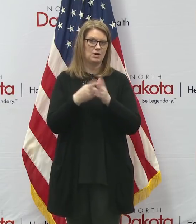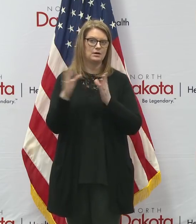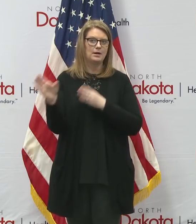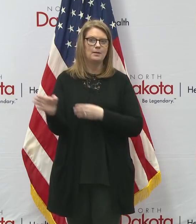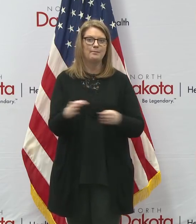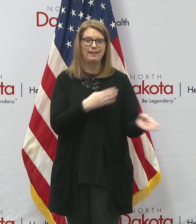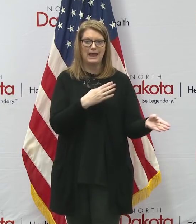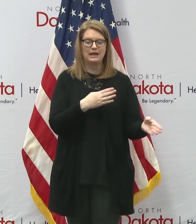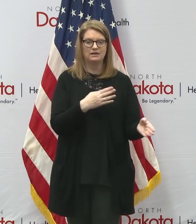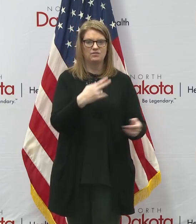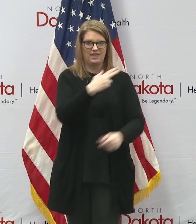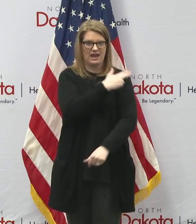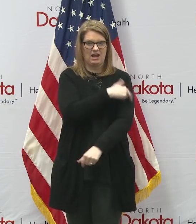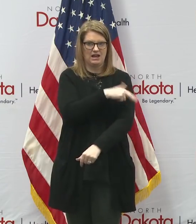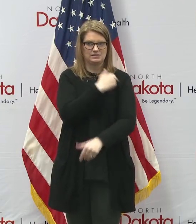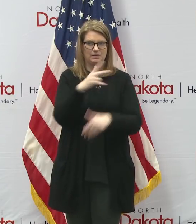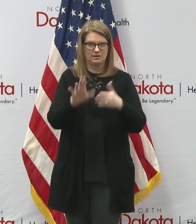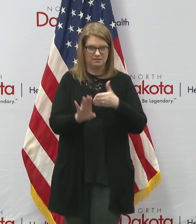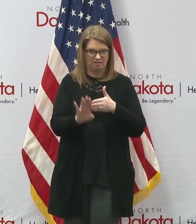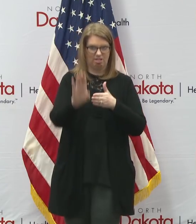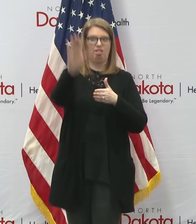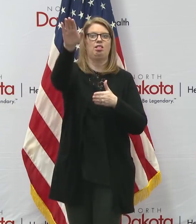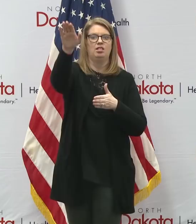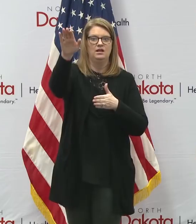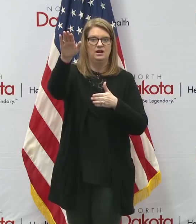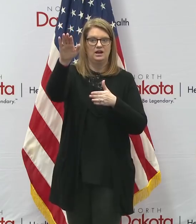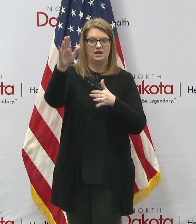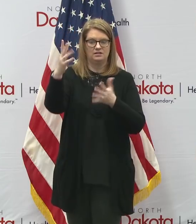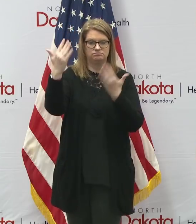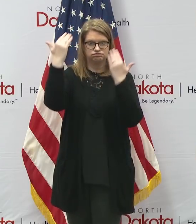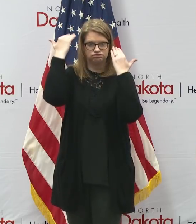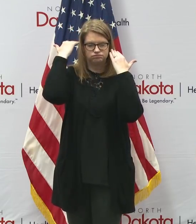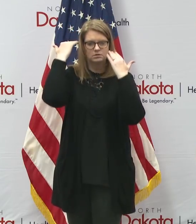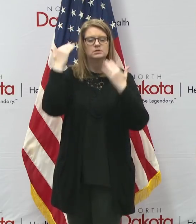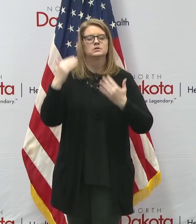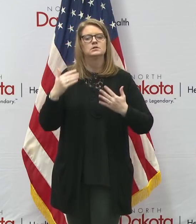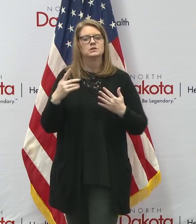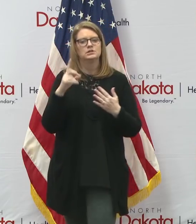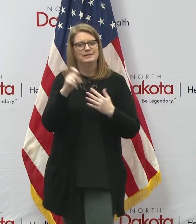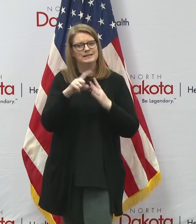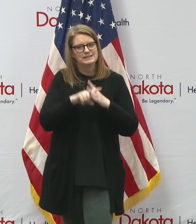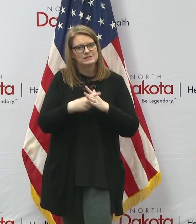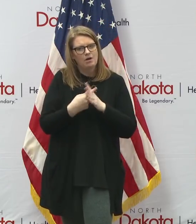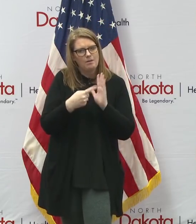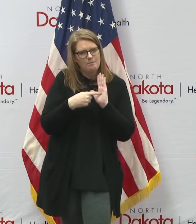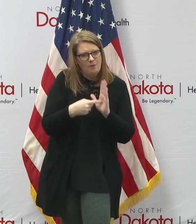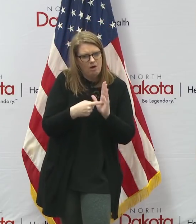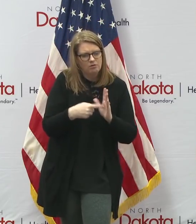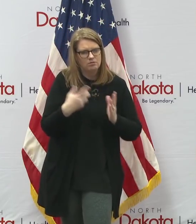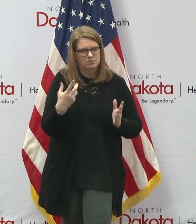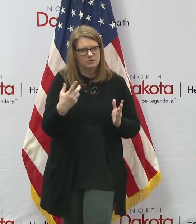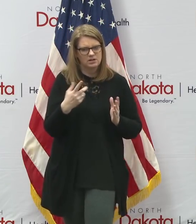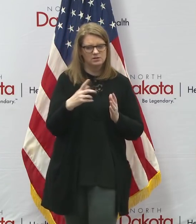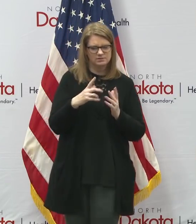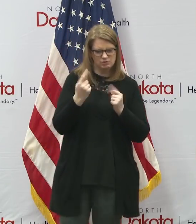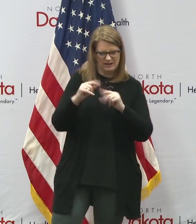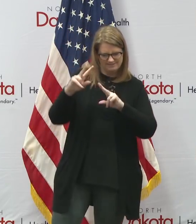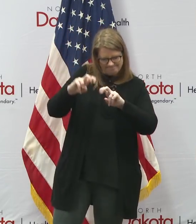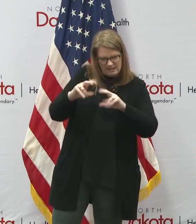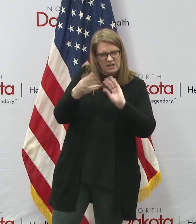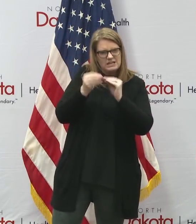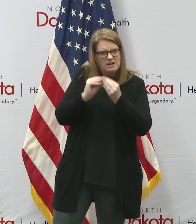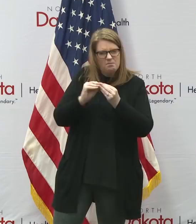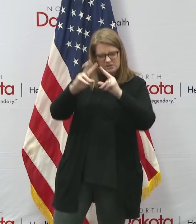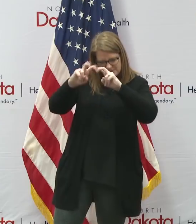that hospital surge, you've got to do begin doing some modeling. As we've talked about before, we want to